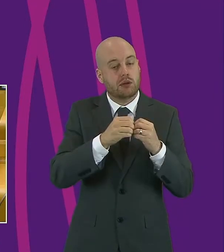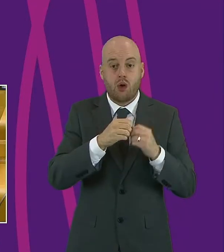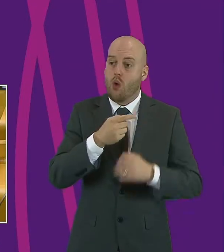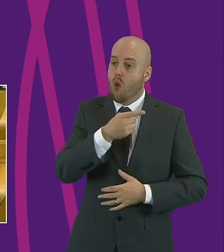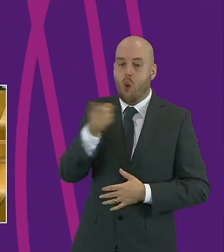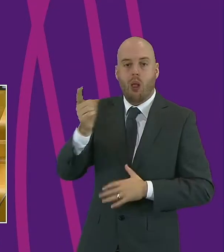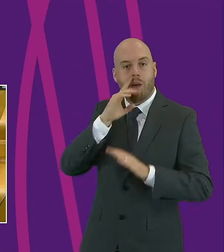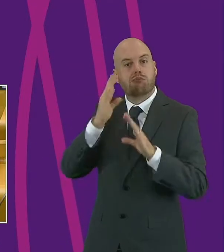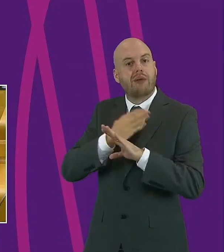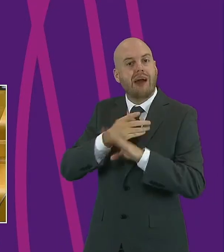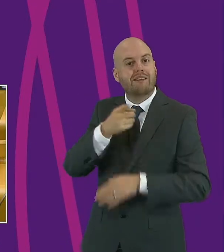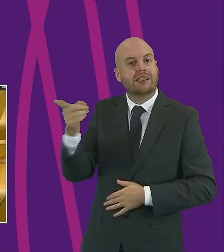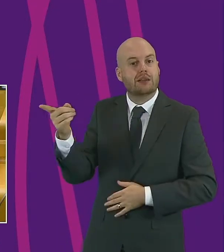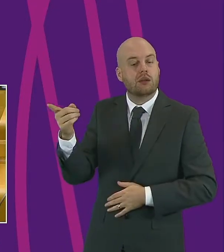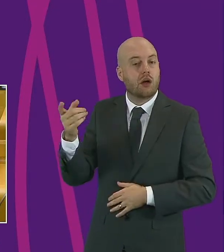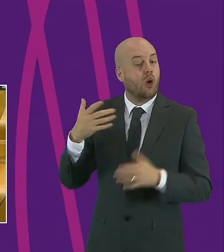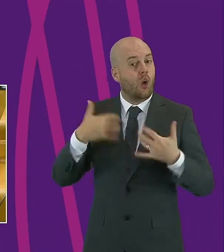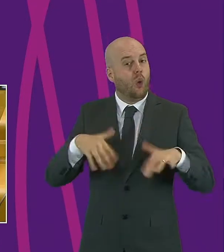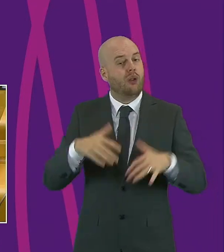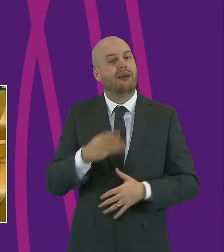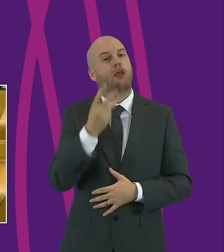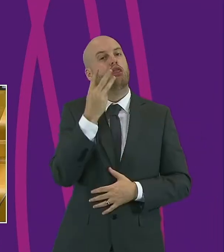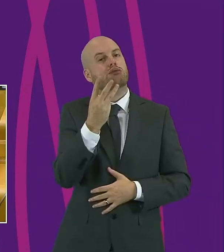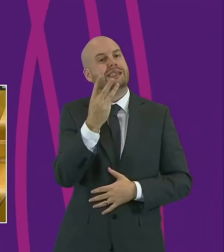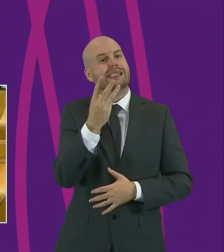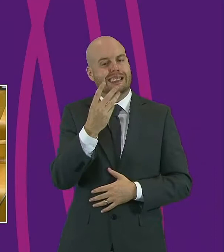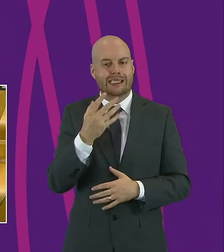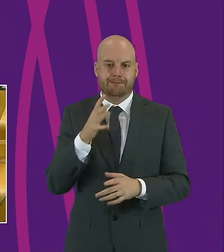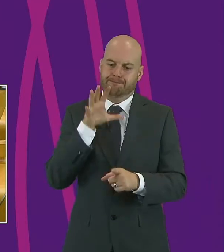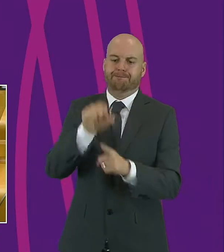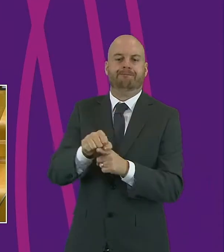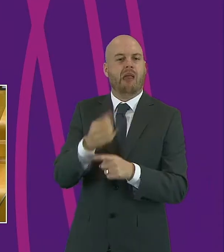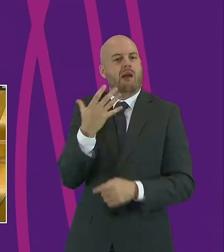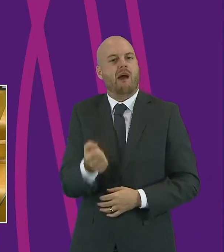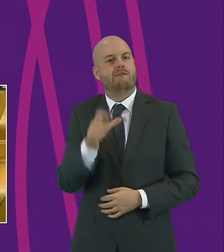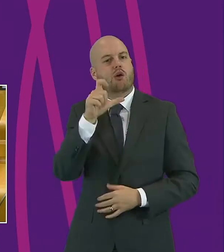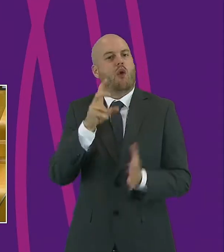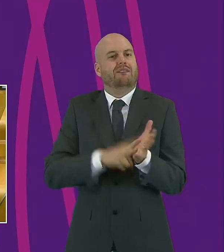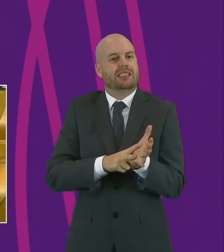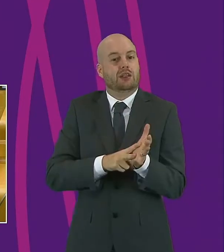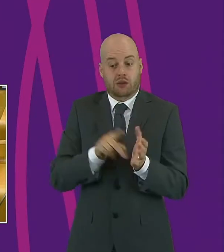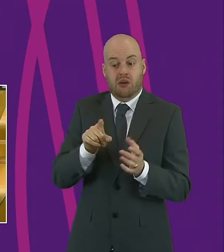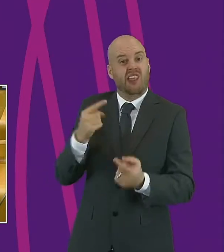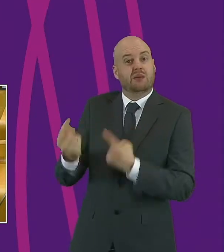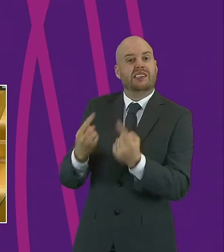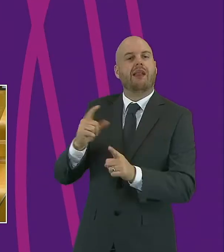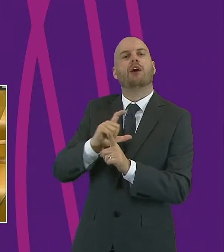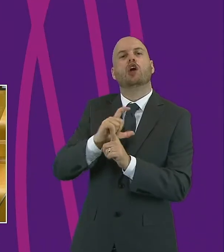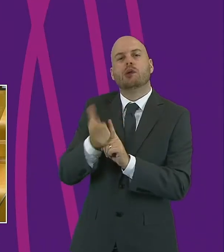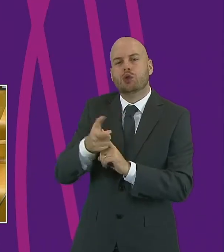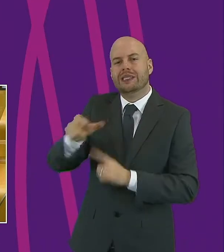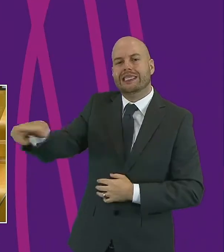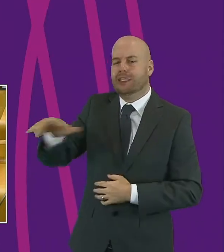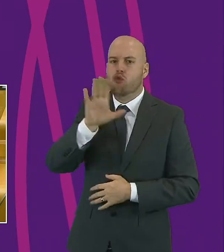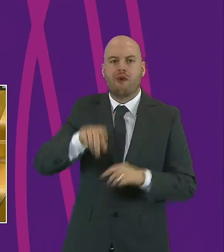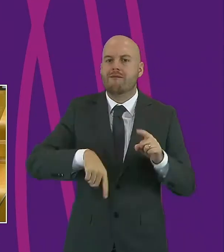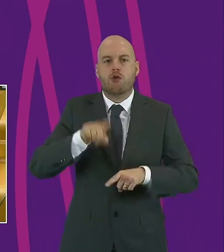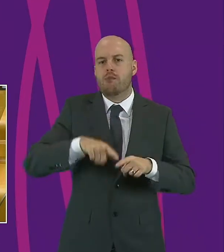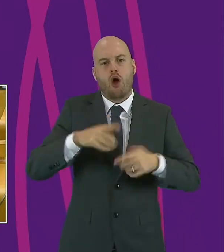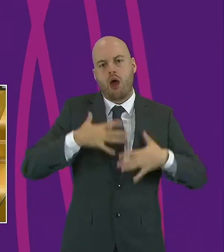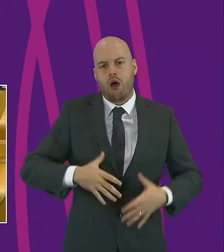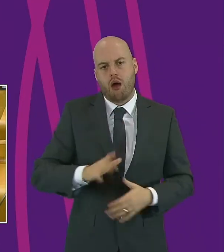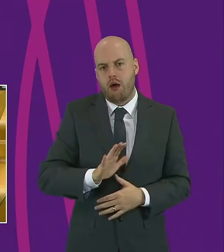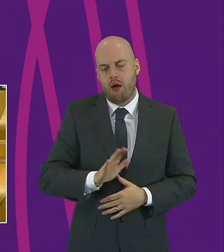results, which were community-related and not football-related. And many of Scotland's football clubs are smaller community clubs, with NHS